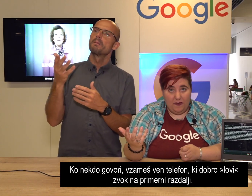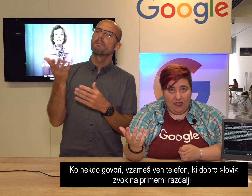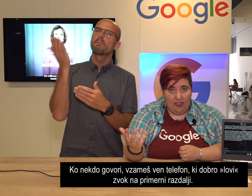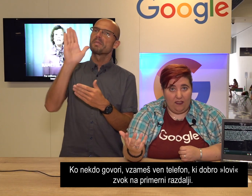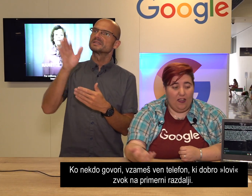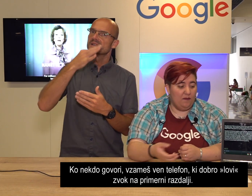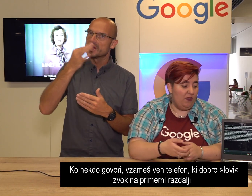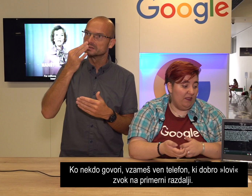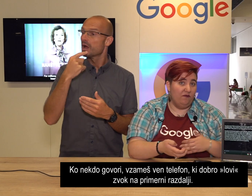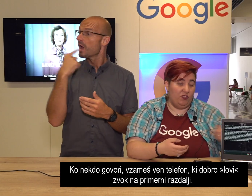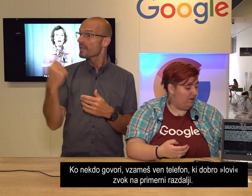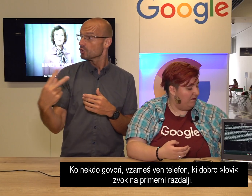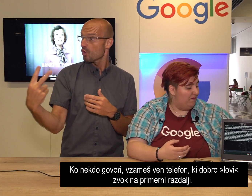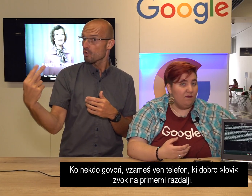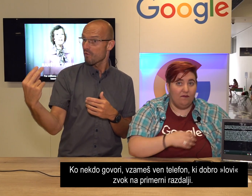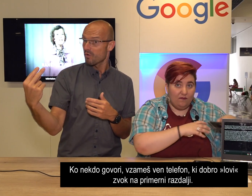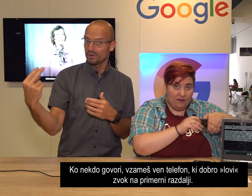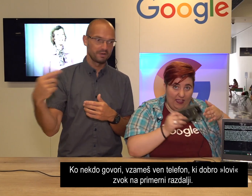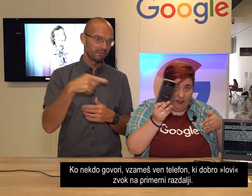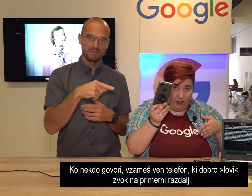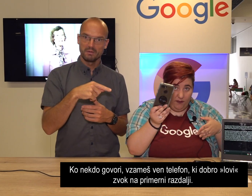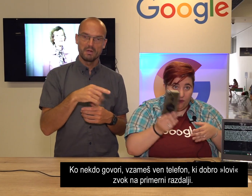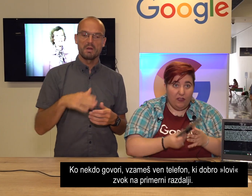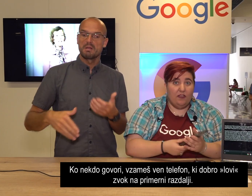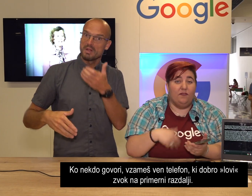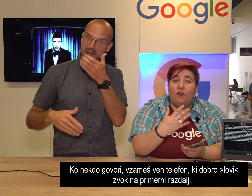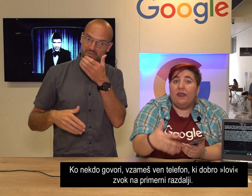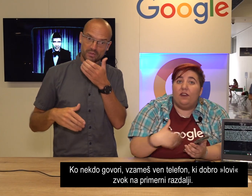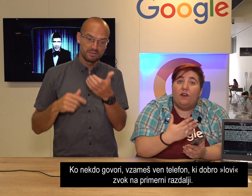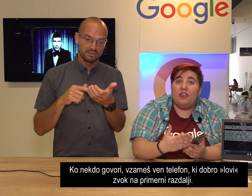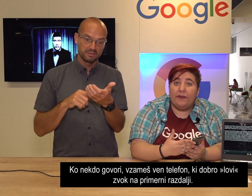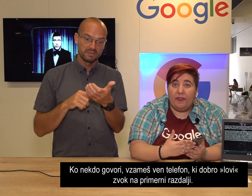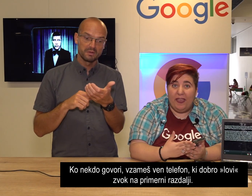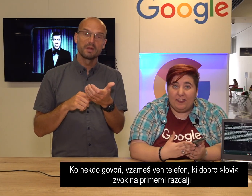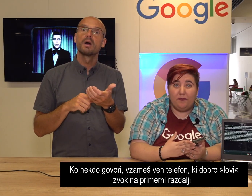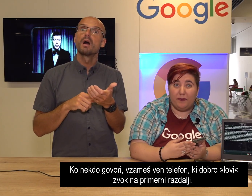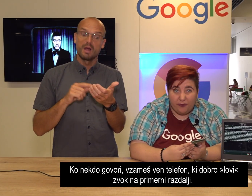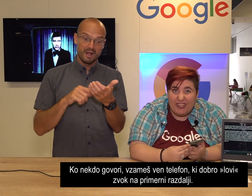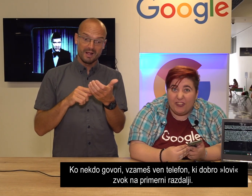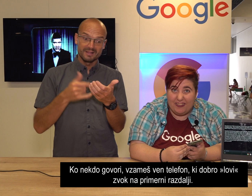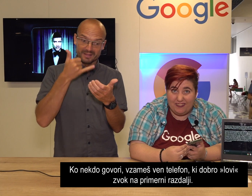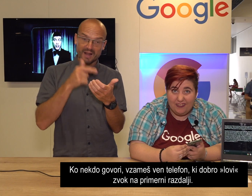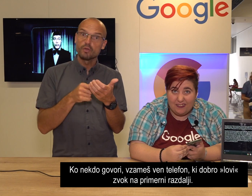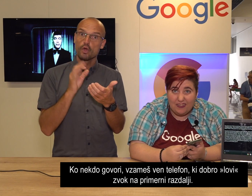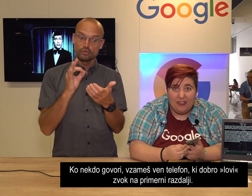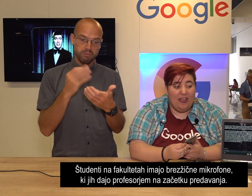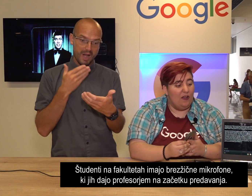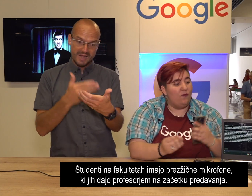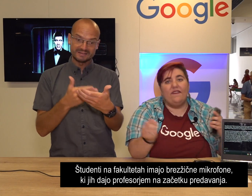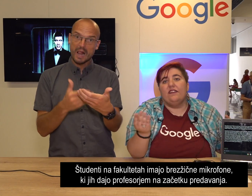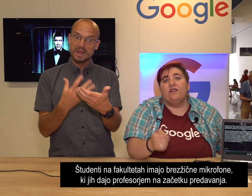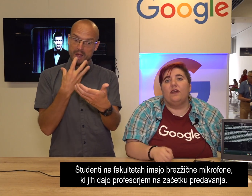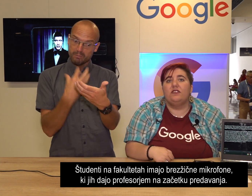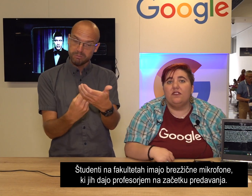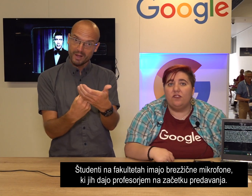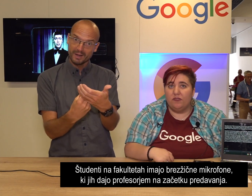someone's speaking, you can just take out your phone. The phone microphone typically picks up from pretty good distance.